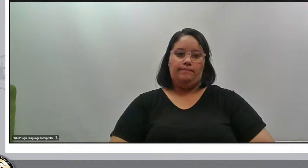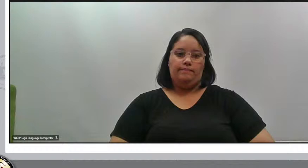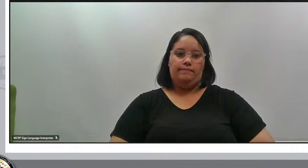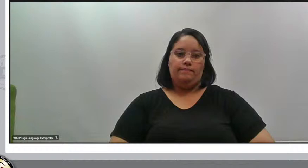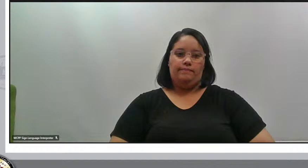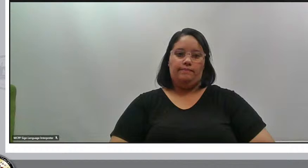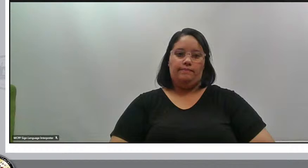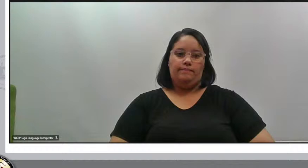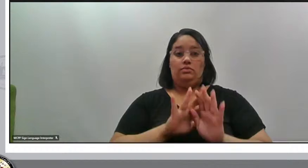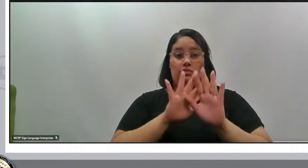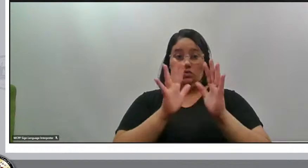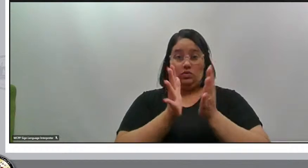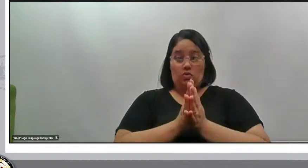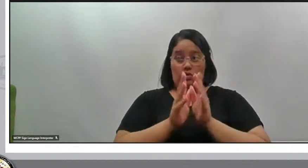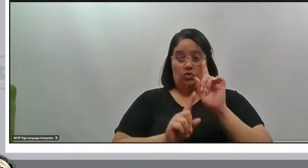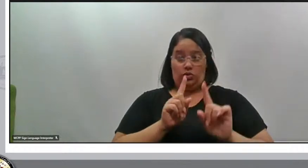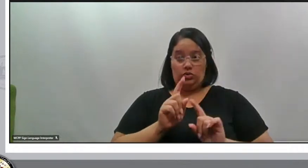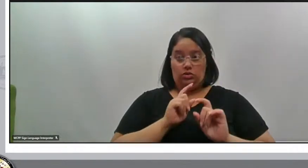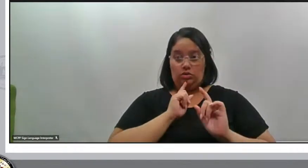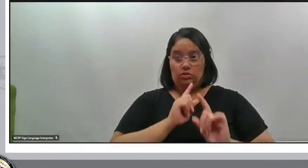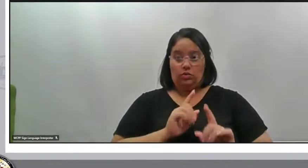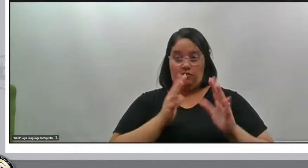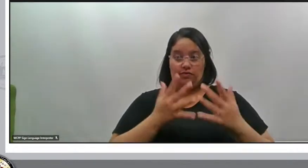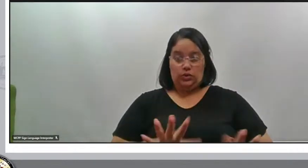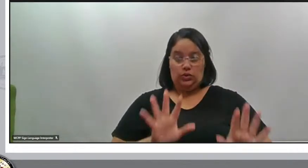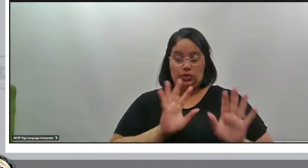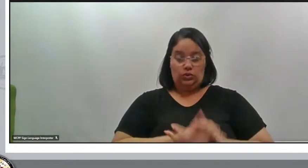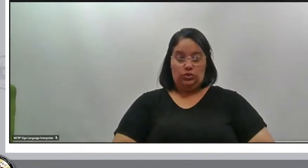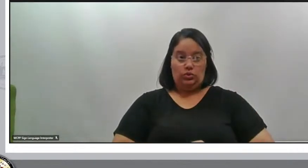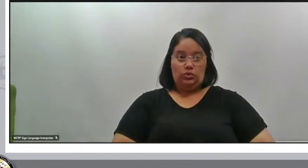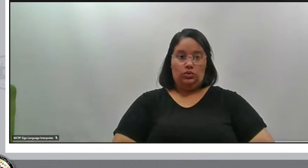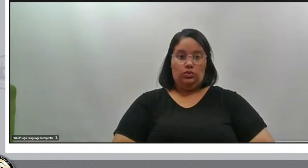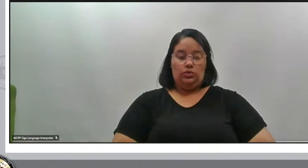Is that all the questions responded to? No,